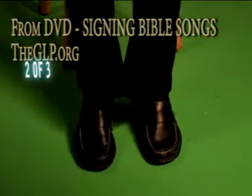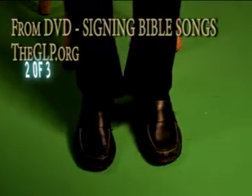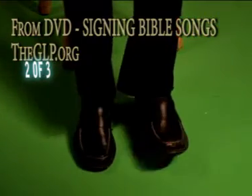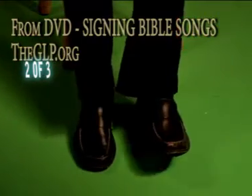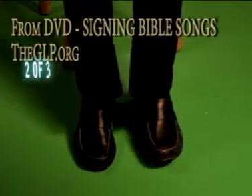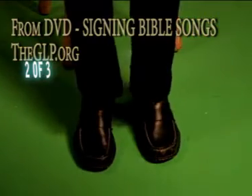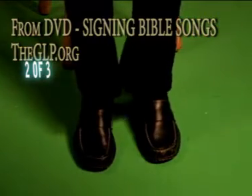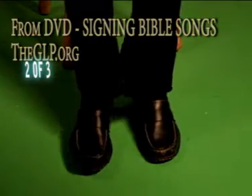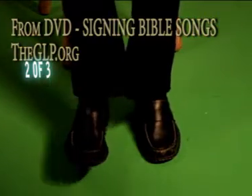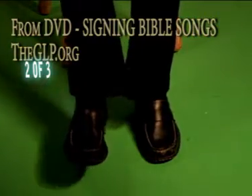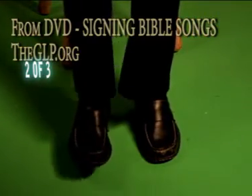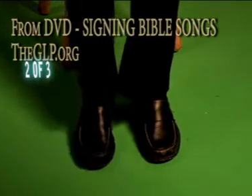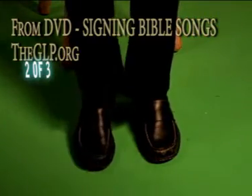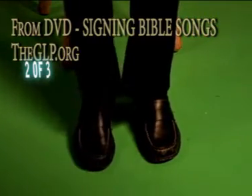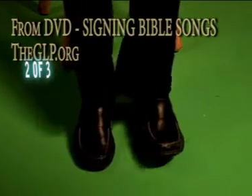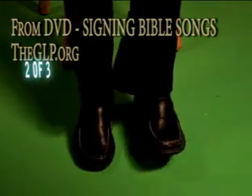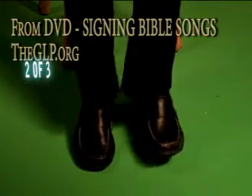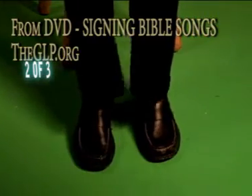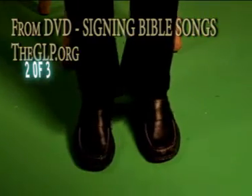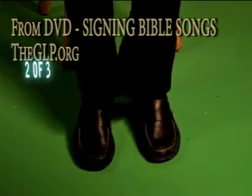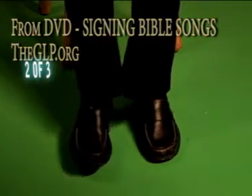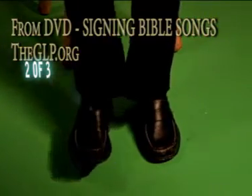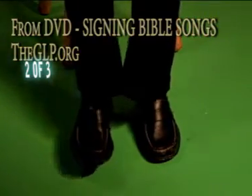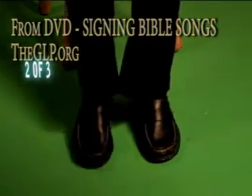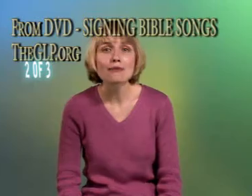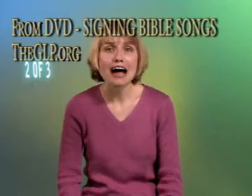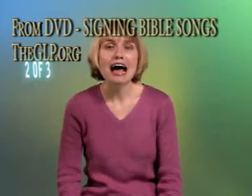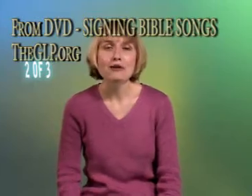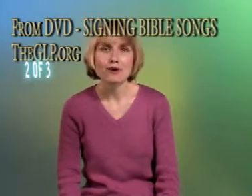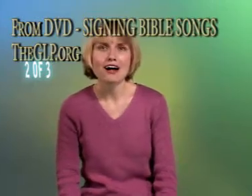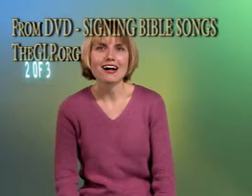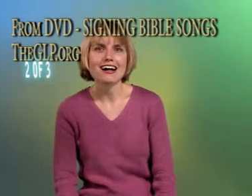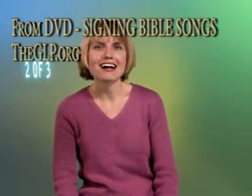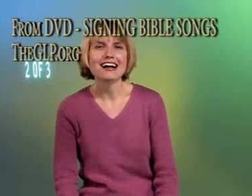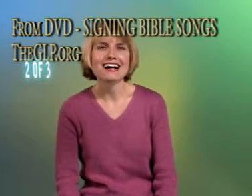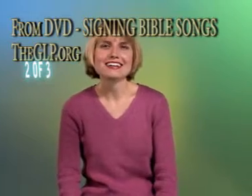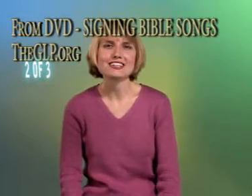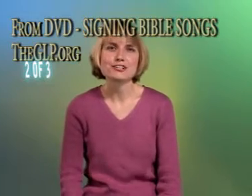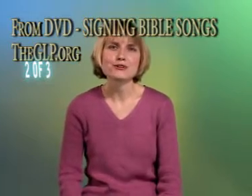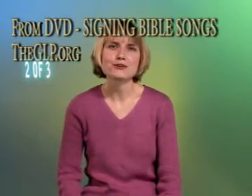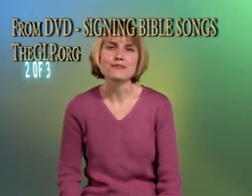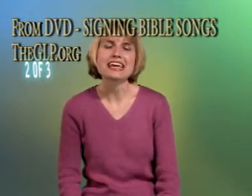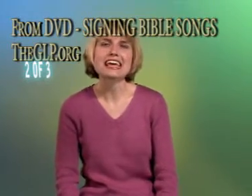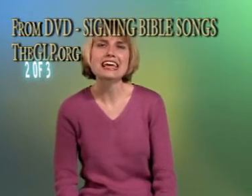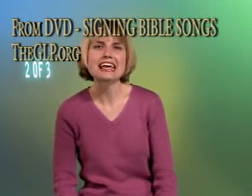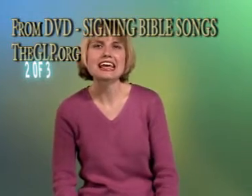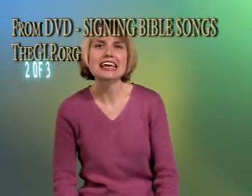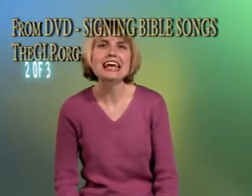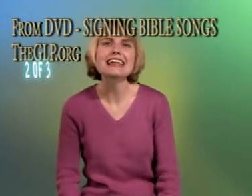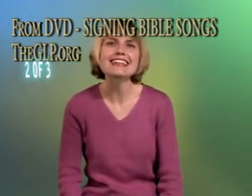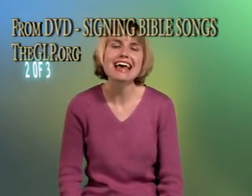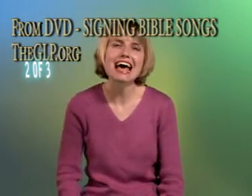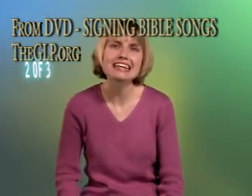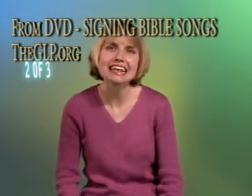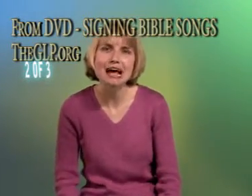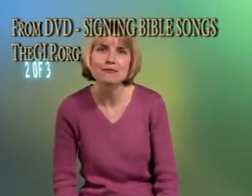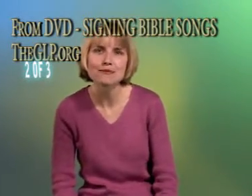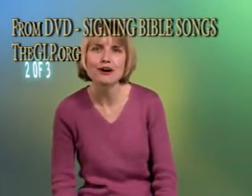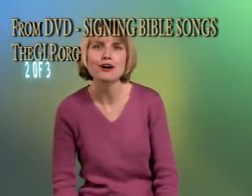marching in, oh, how I want to be in that number